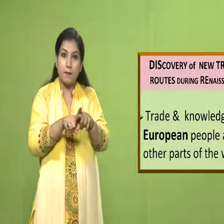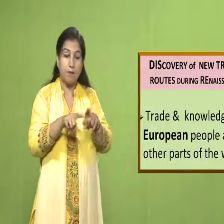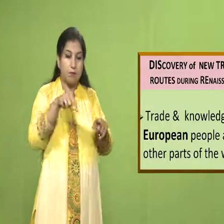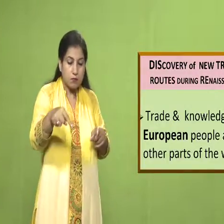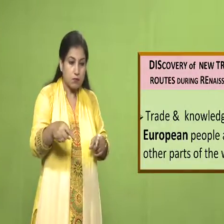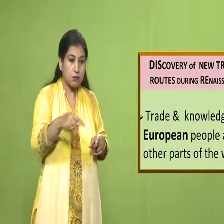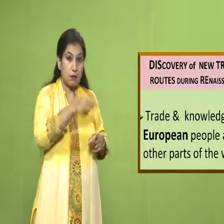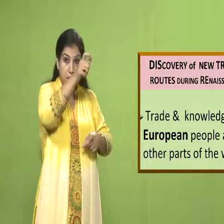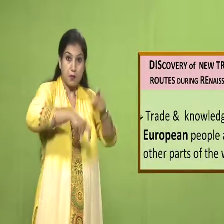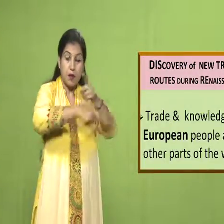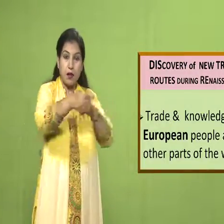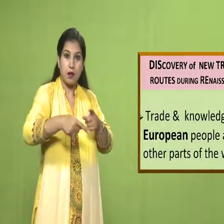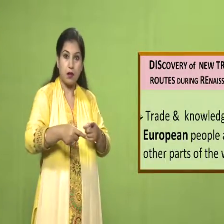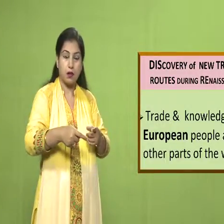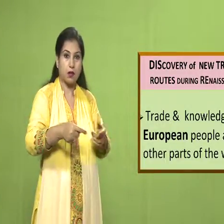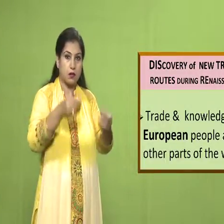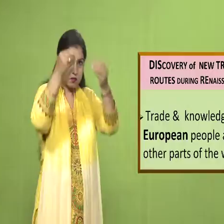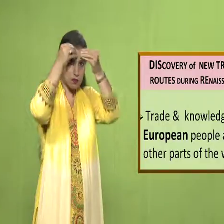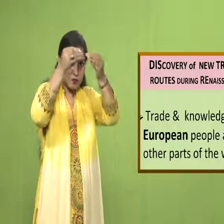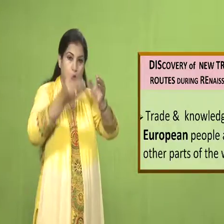people about other parts of the world.